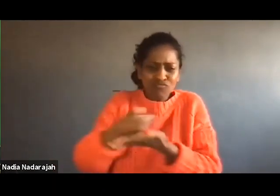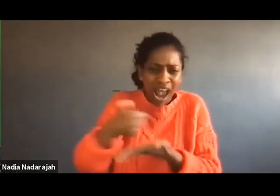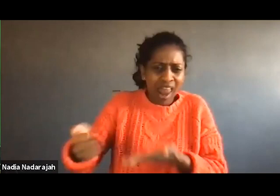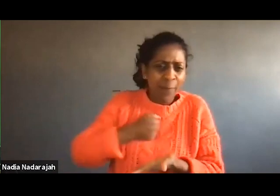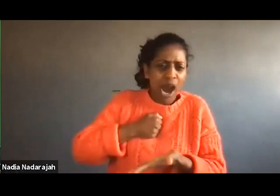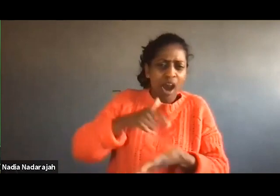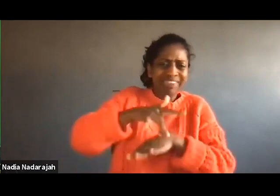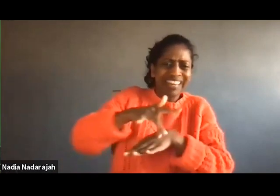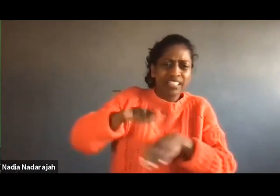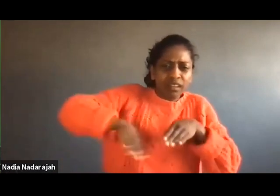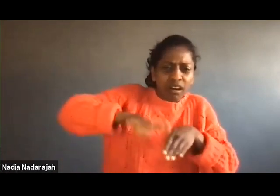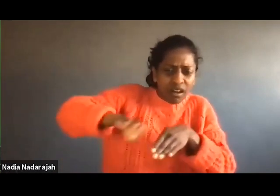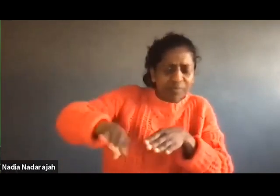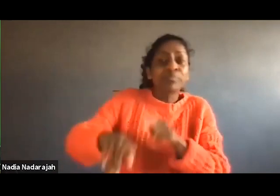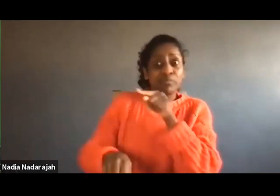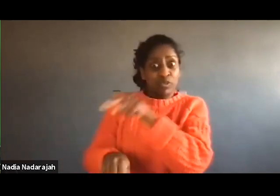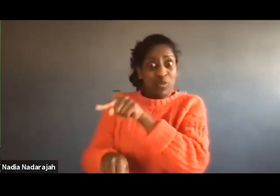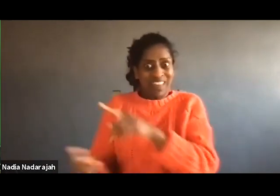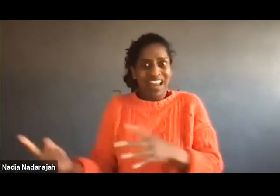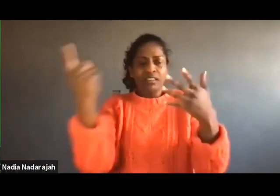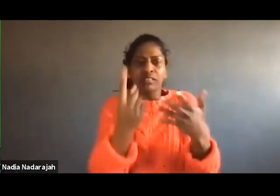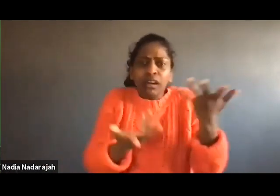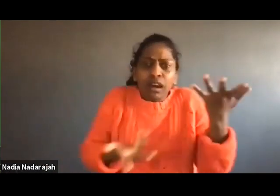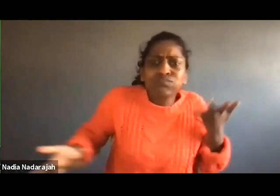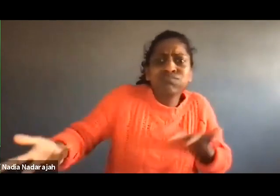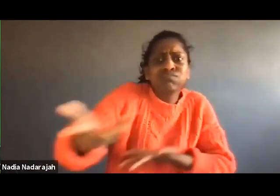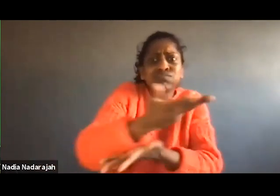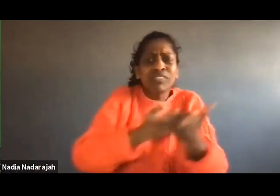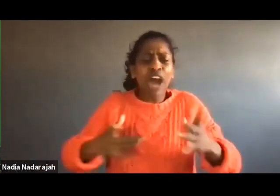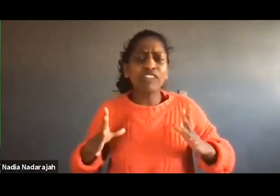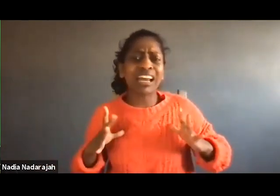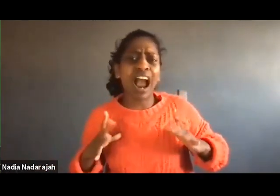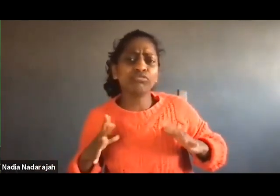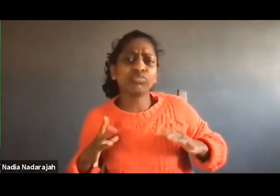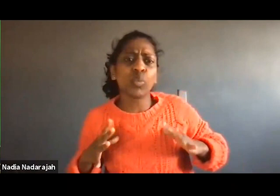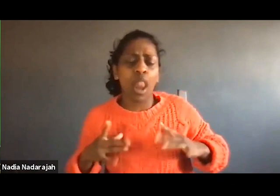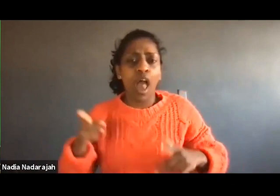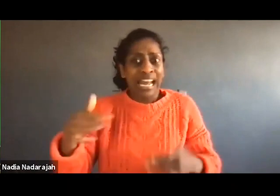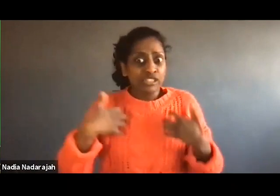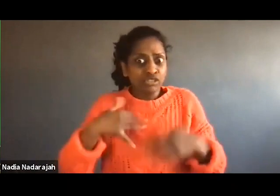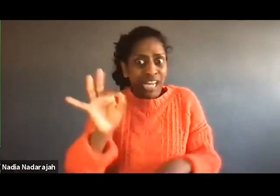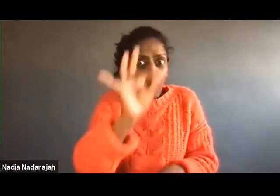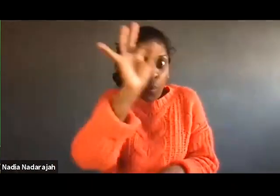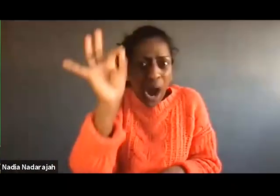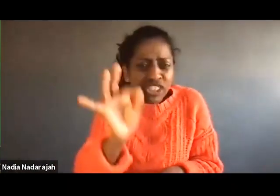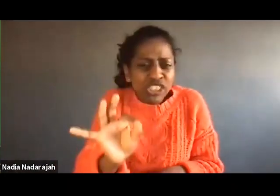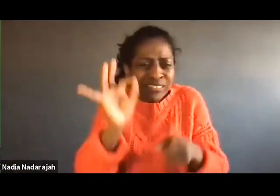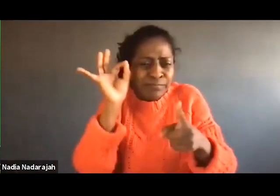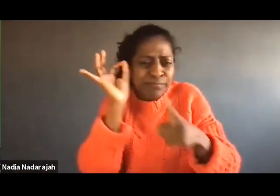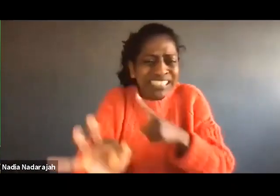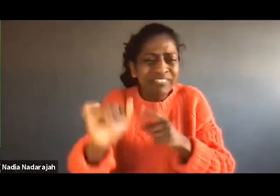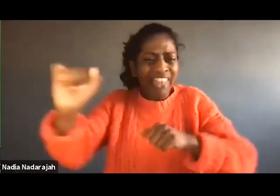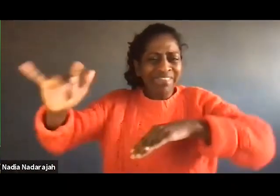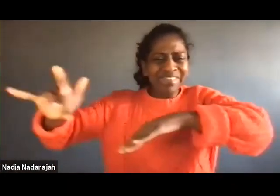an interpreter that you know well, that you work with regularly. This is what I try and do all the time. And what happens here is they will attend the rehearsal process with you. It's